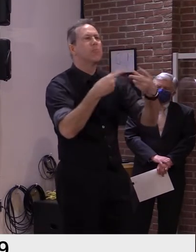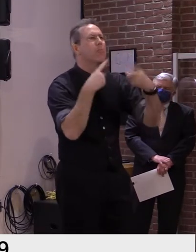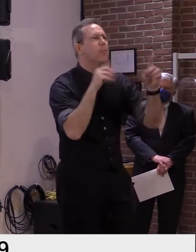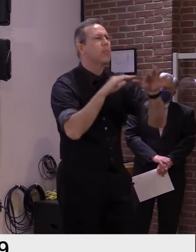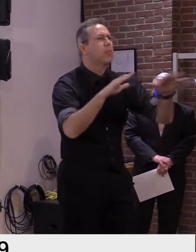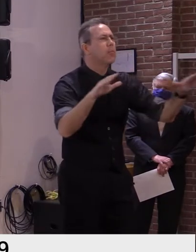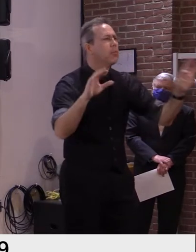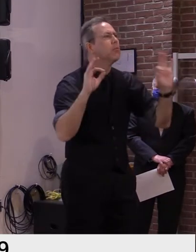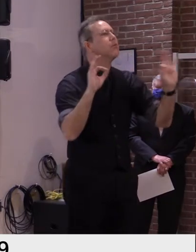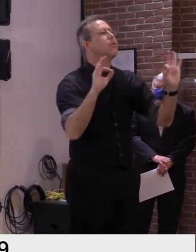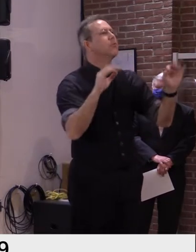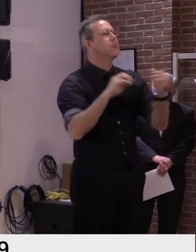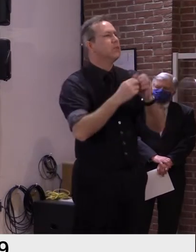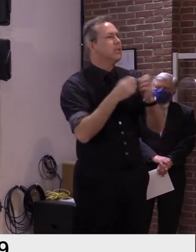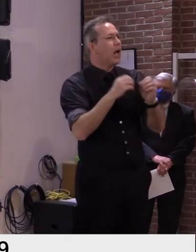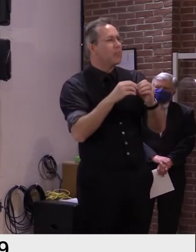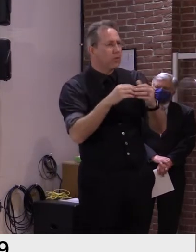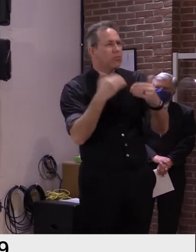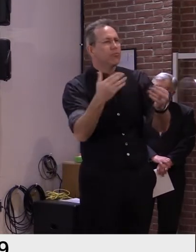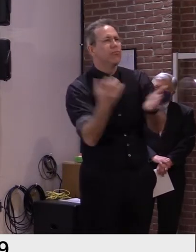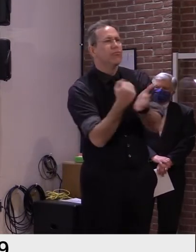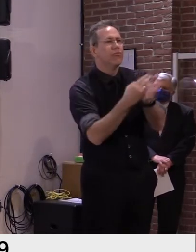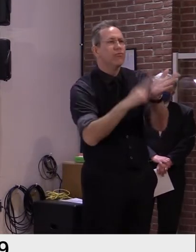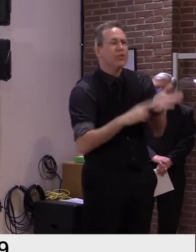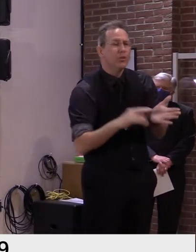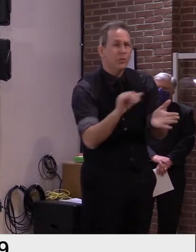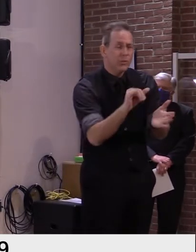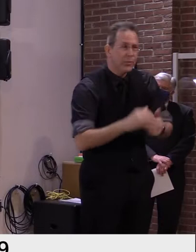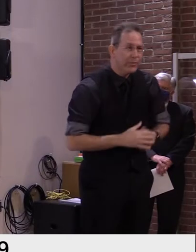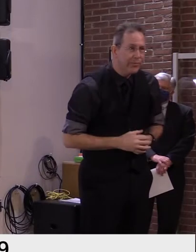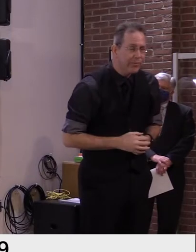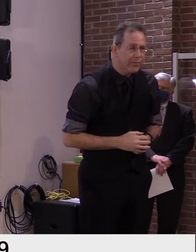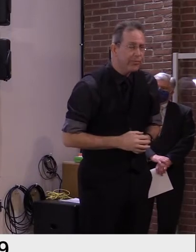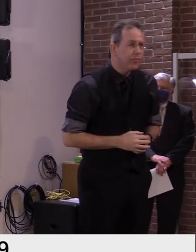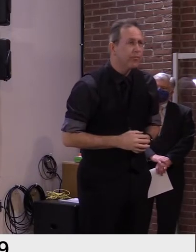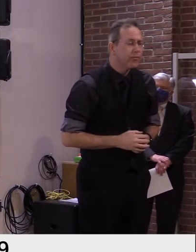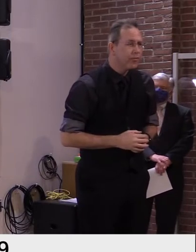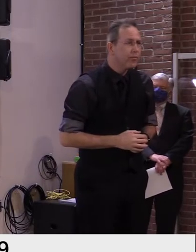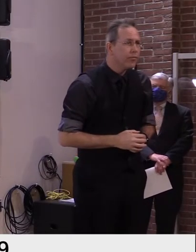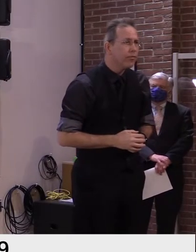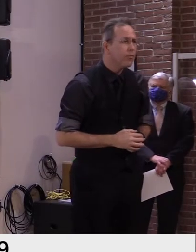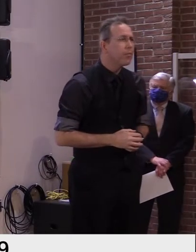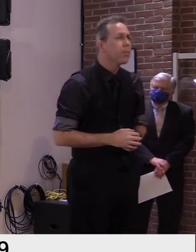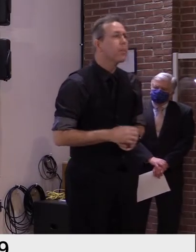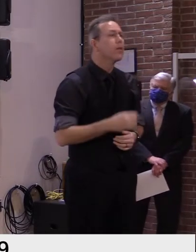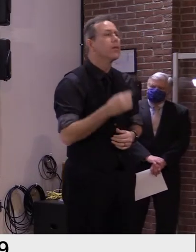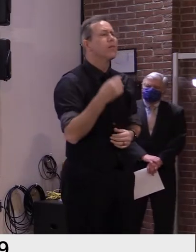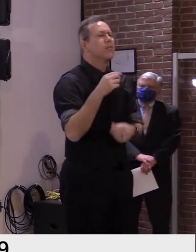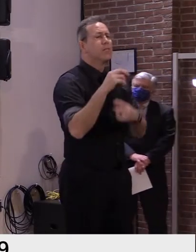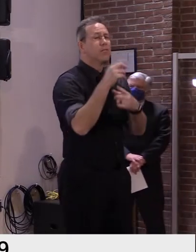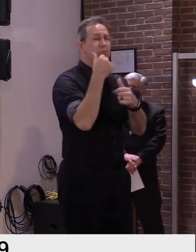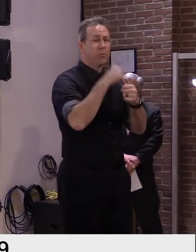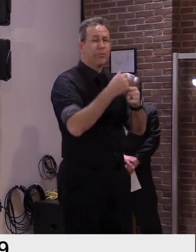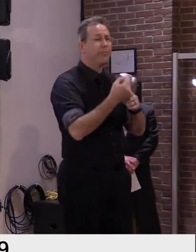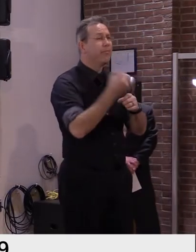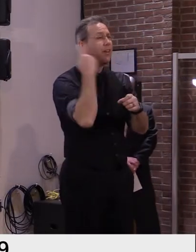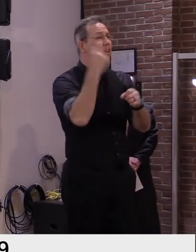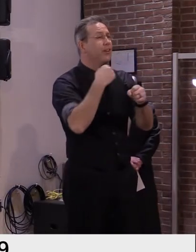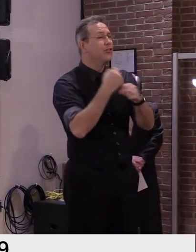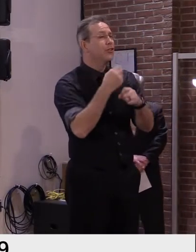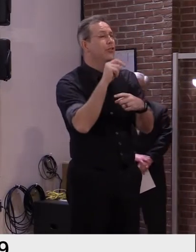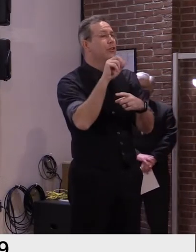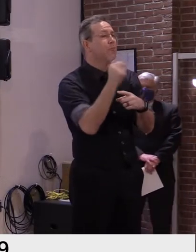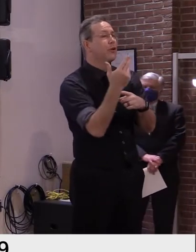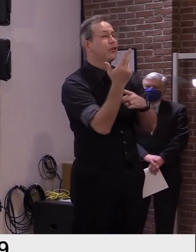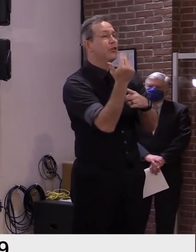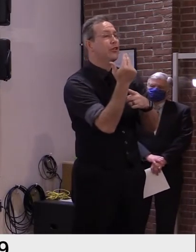sign up for their vaccine. It was March 13th of last year when I declared the state of